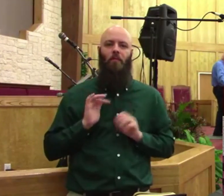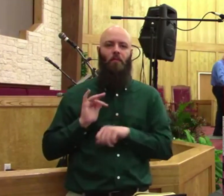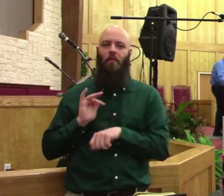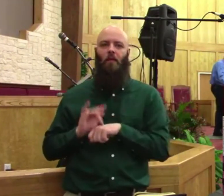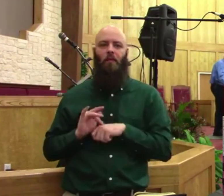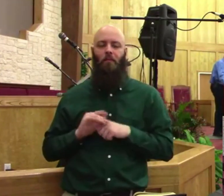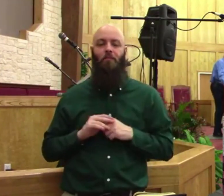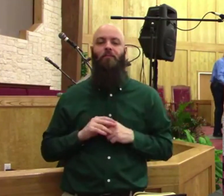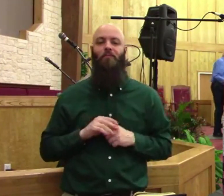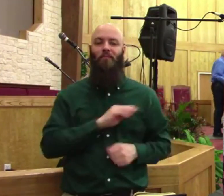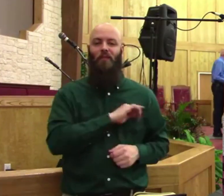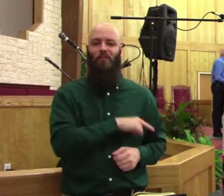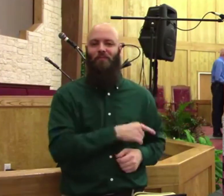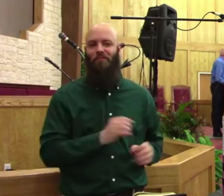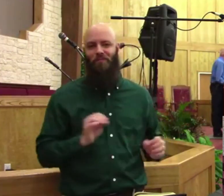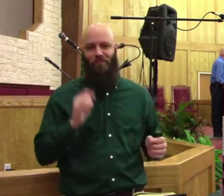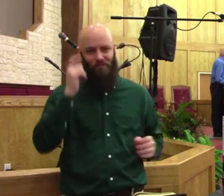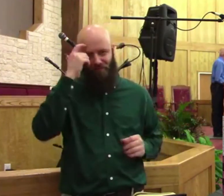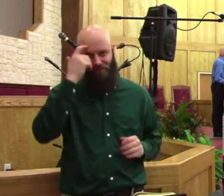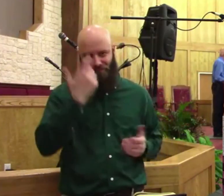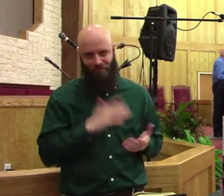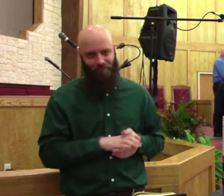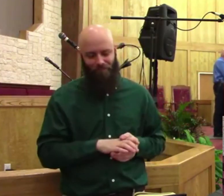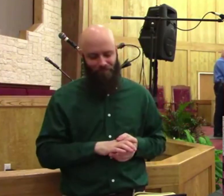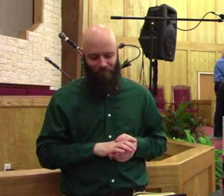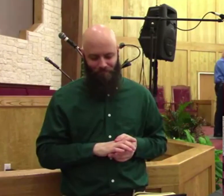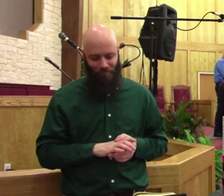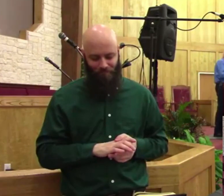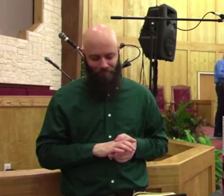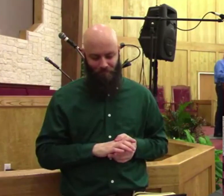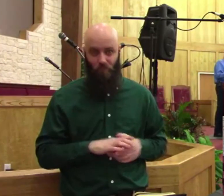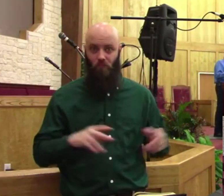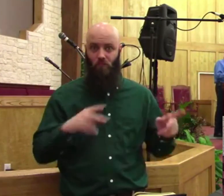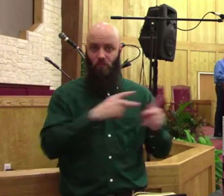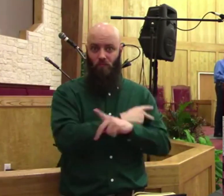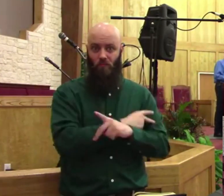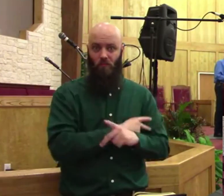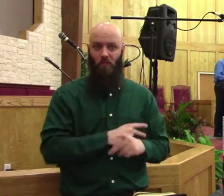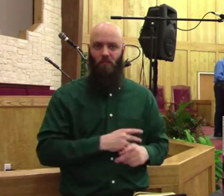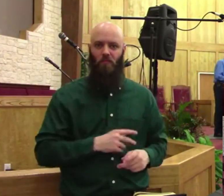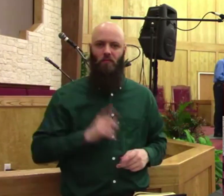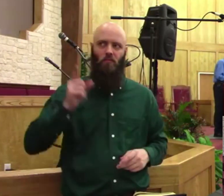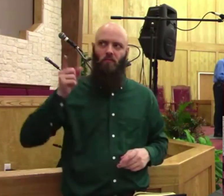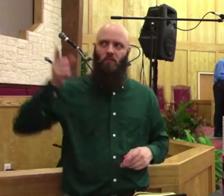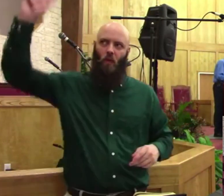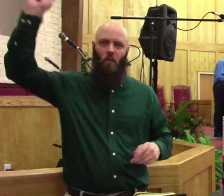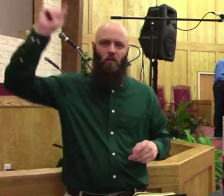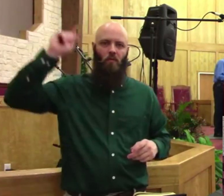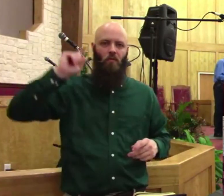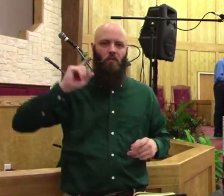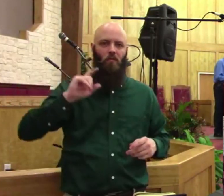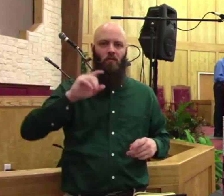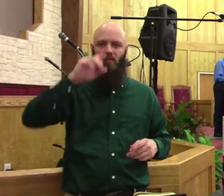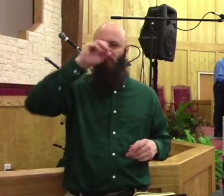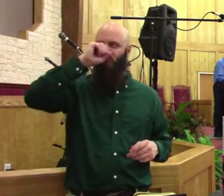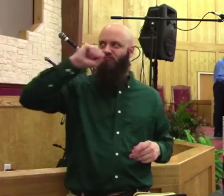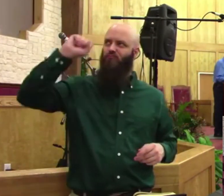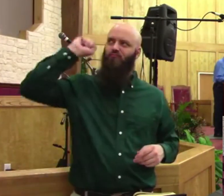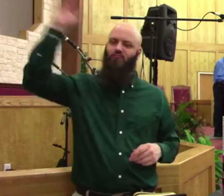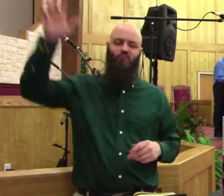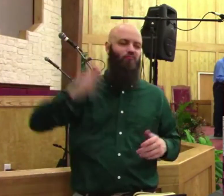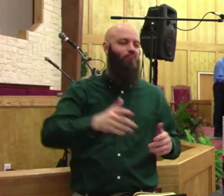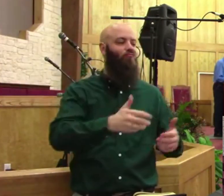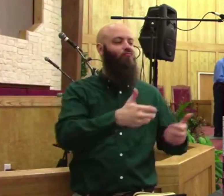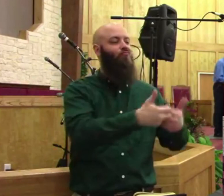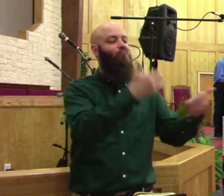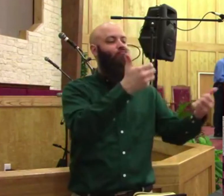Belshazzar had no such sense. And then adding the insult to the injury, he toasted the gods who can't see or hear